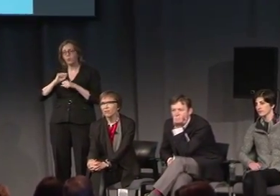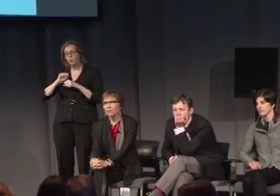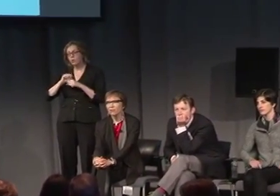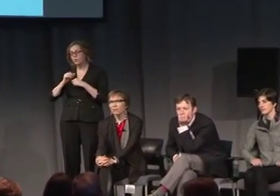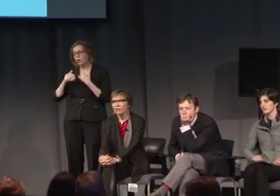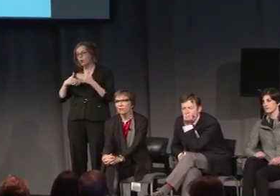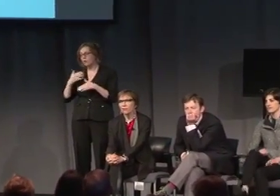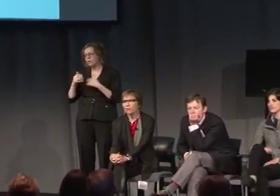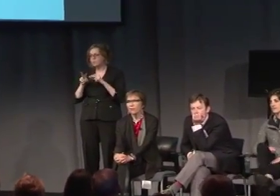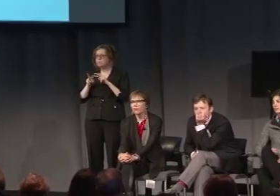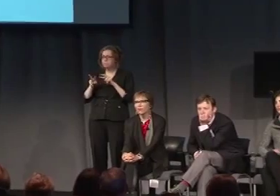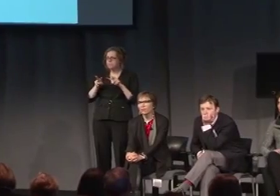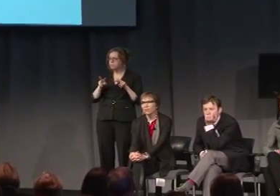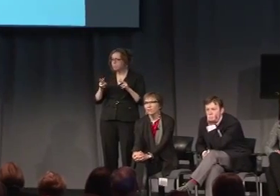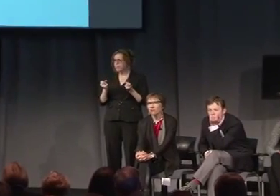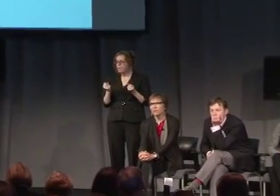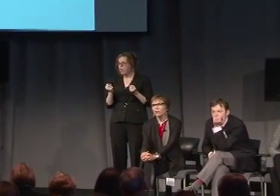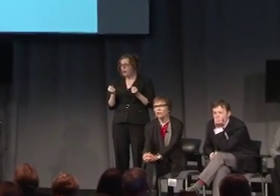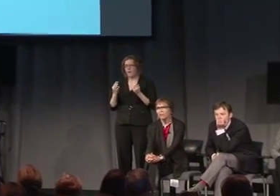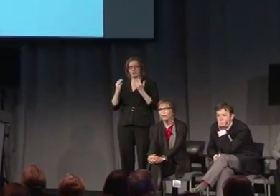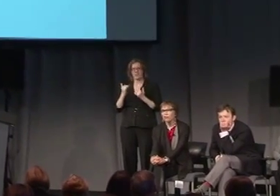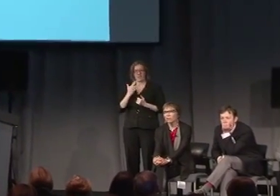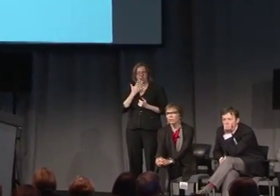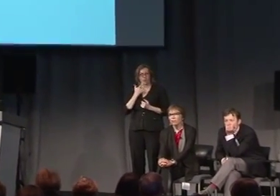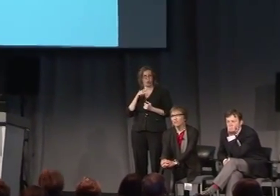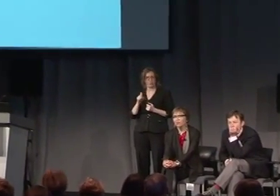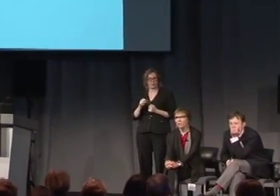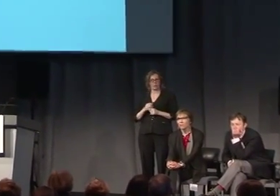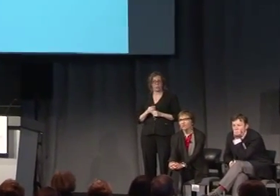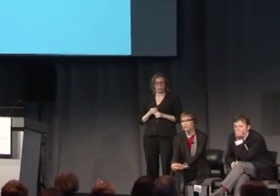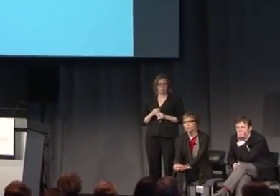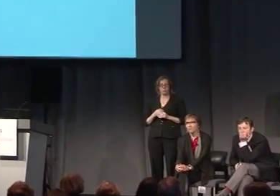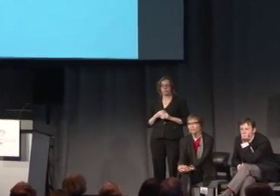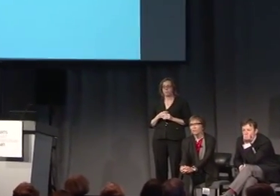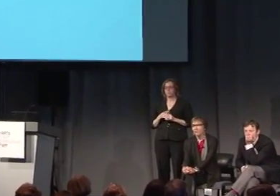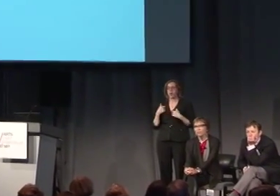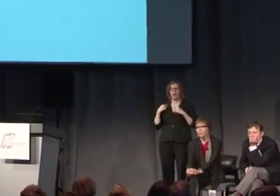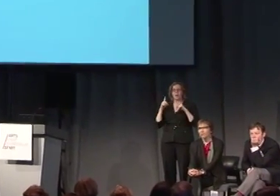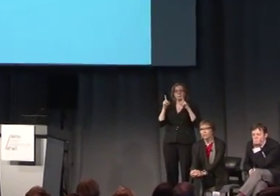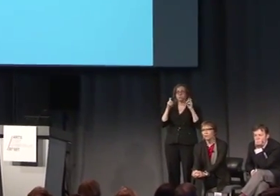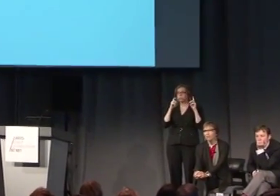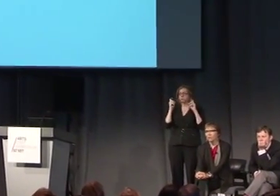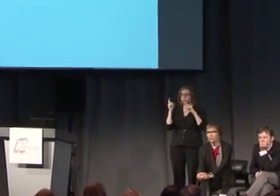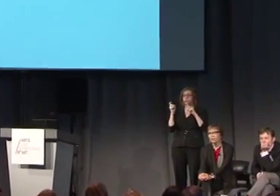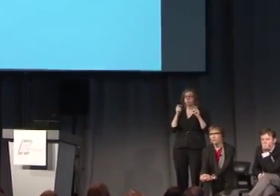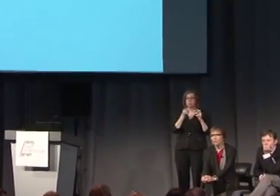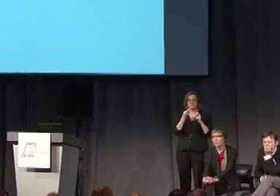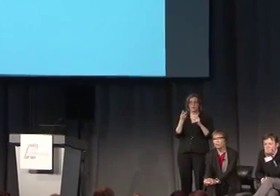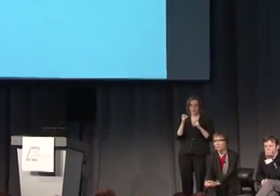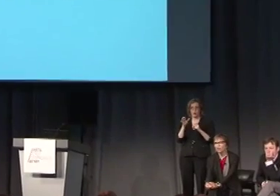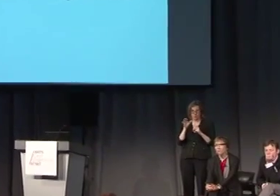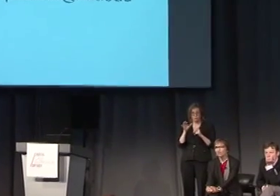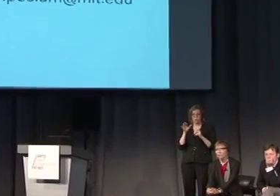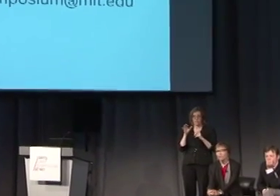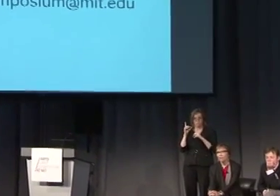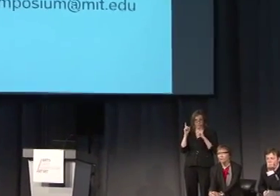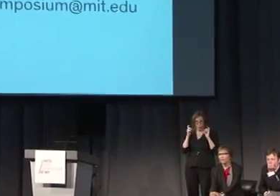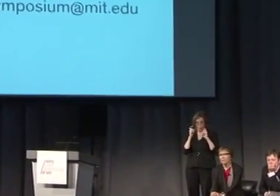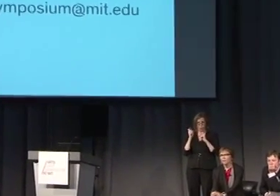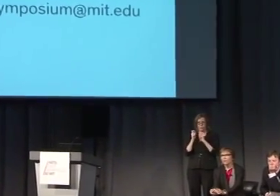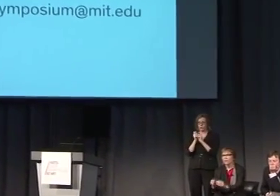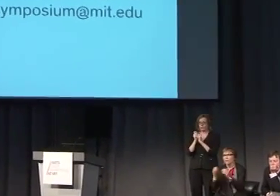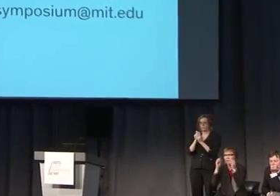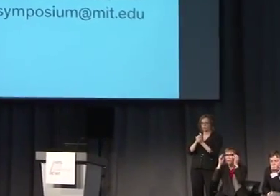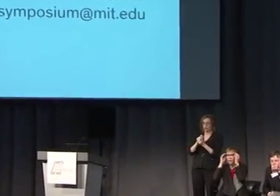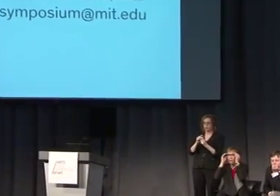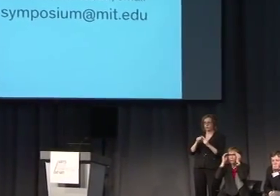many colors do you need, and I'd taken, I don't know, quite a few hundred pictures and converted them to color space,